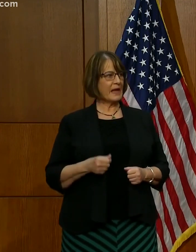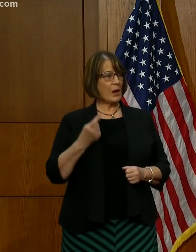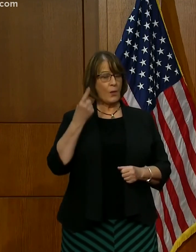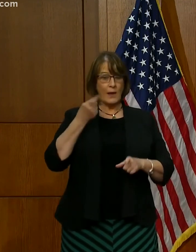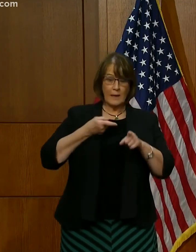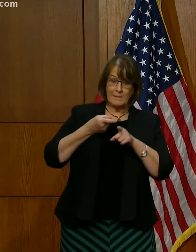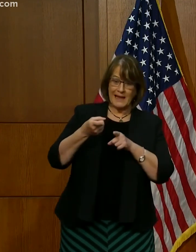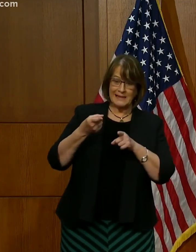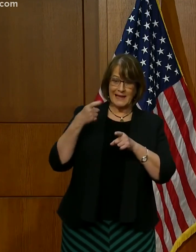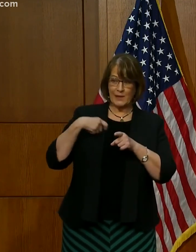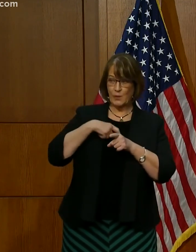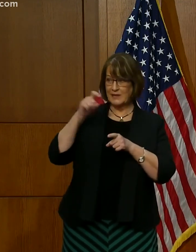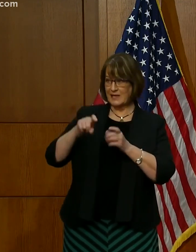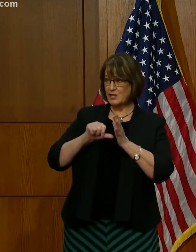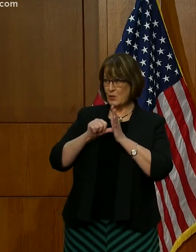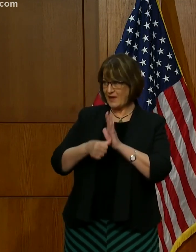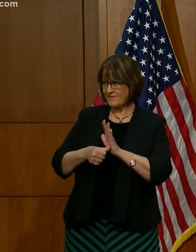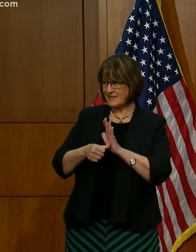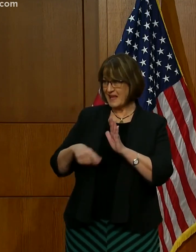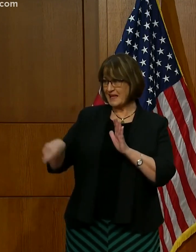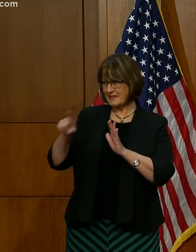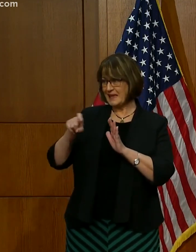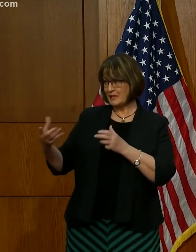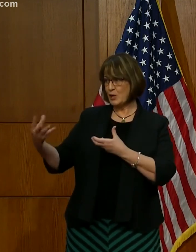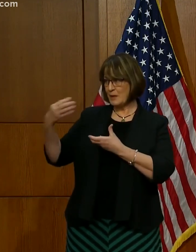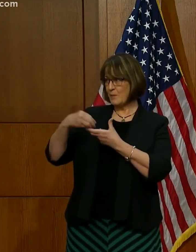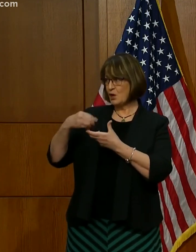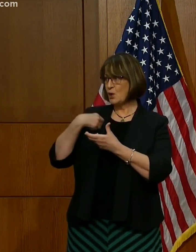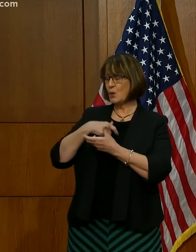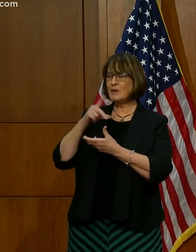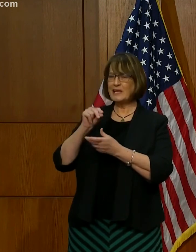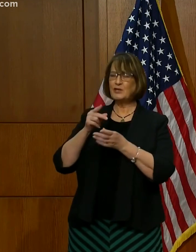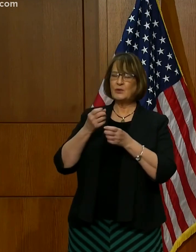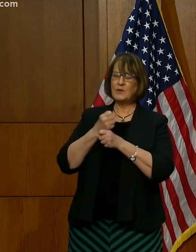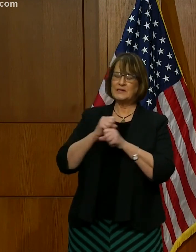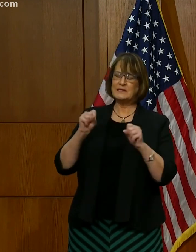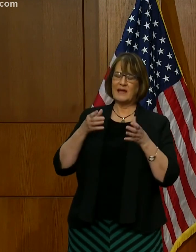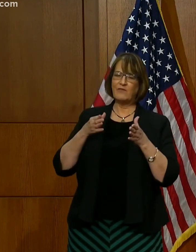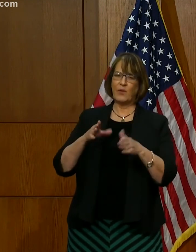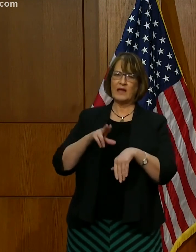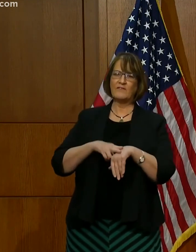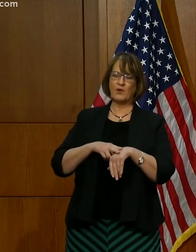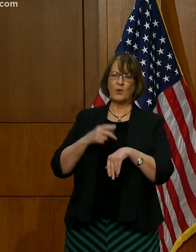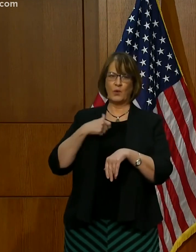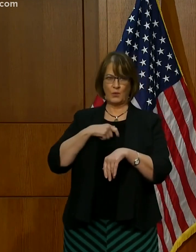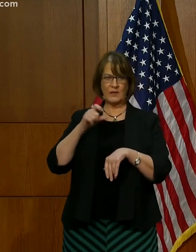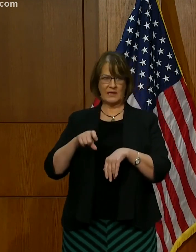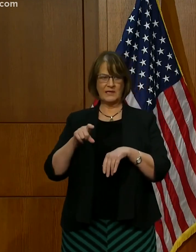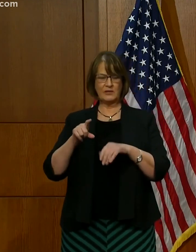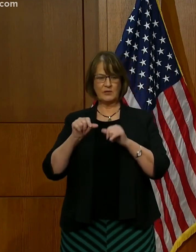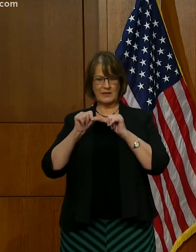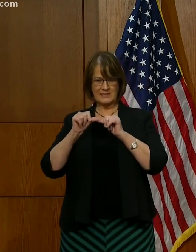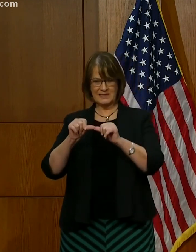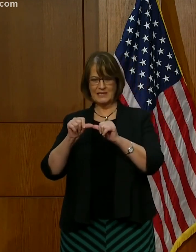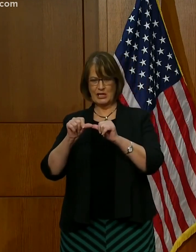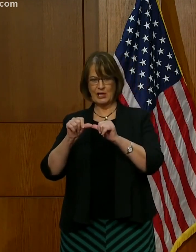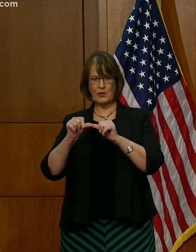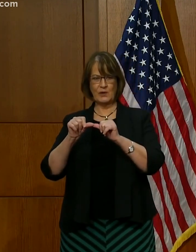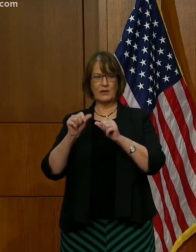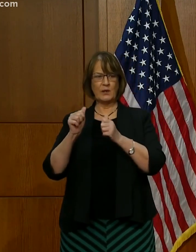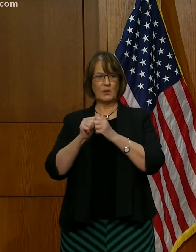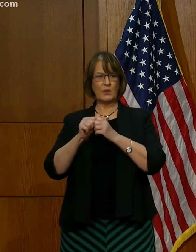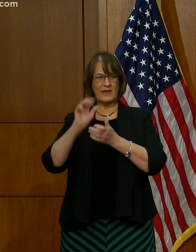they certainly want to be part of this as well, we need to do it safely. So we need to continue to follow the mitigation